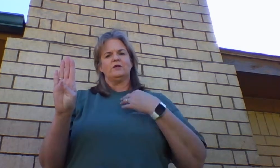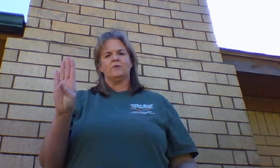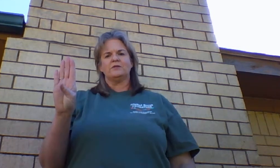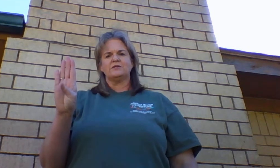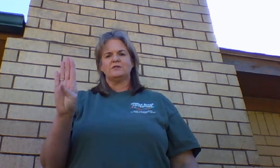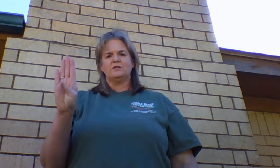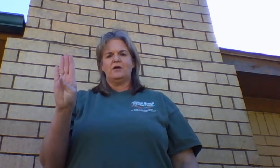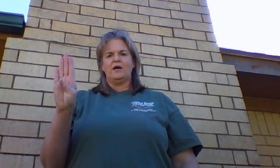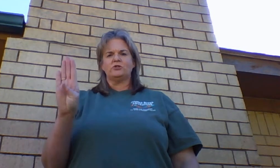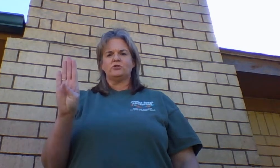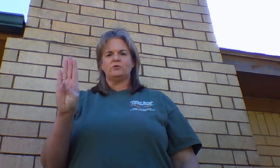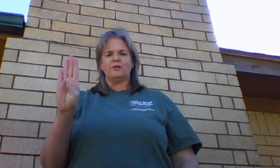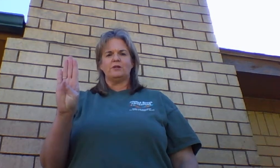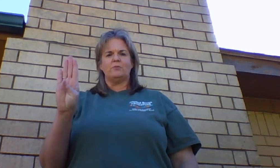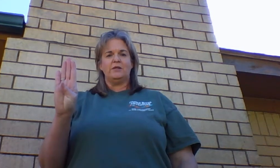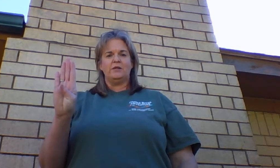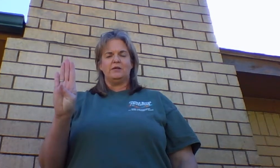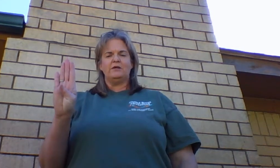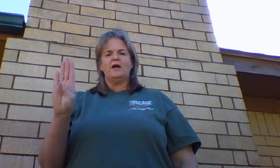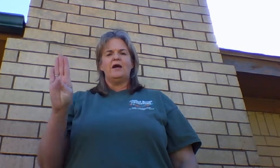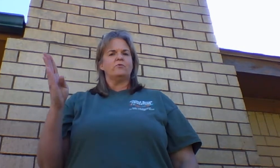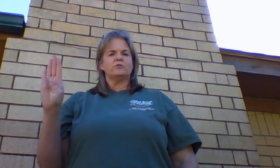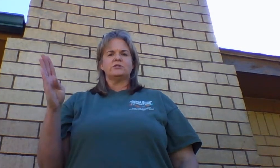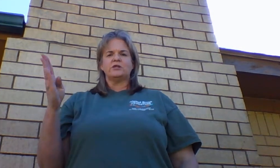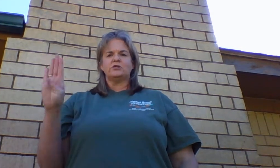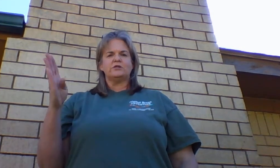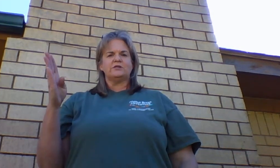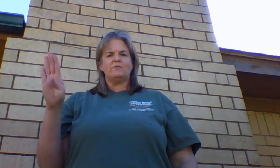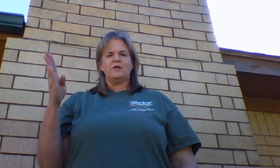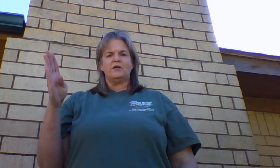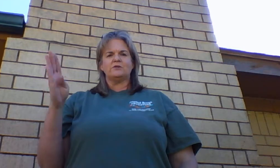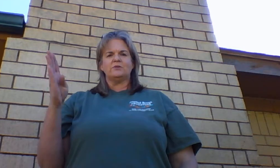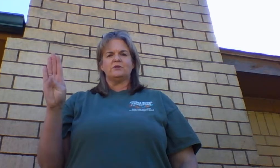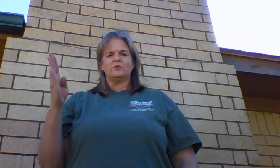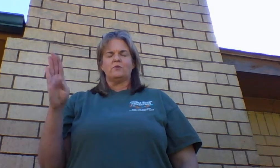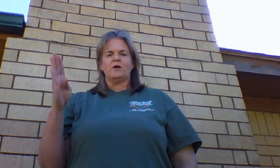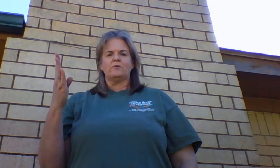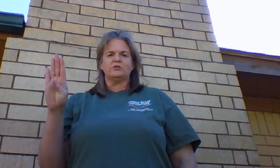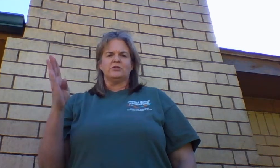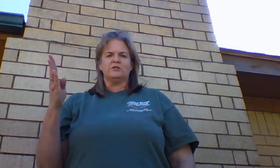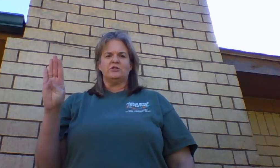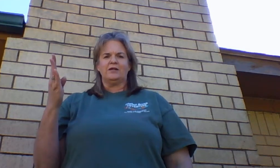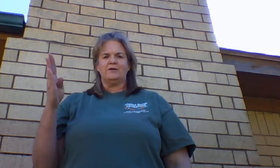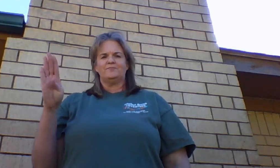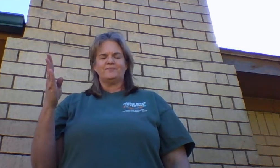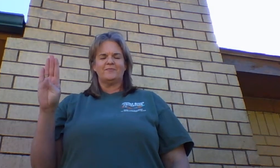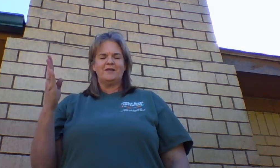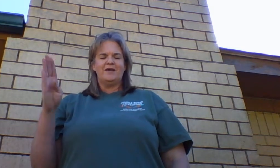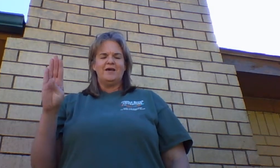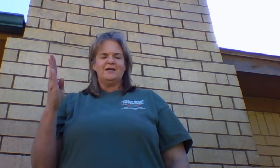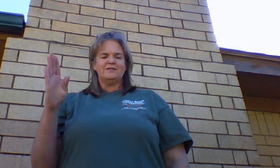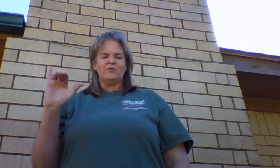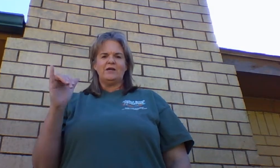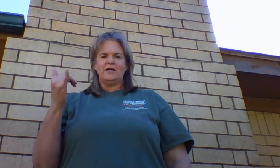this is how I showed you to make the B, and we're just going to do the same thing as we did with the Y. We're just going to shake it. So